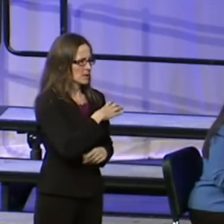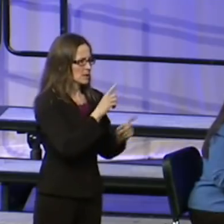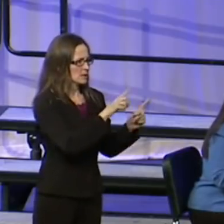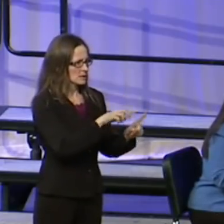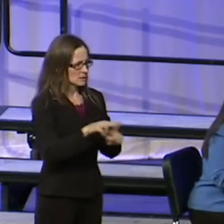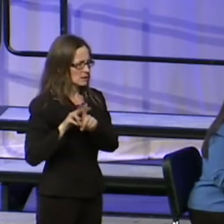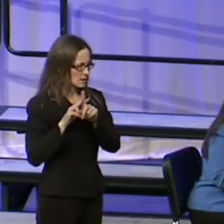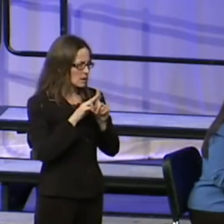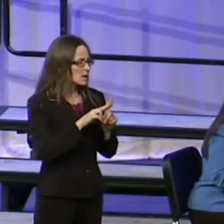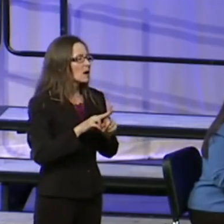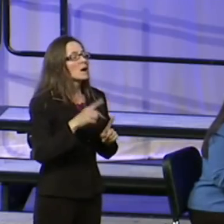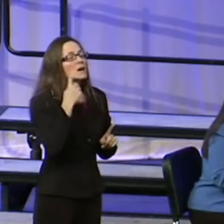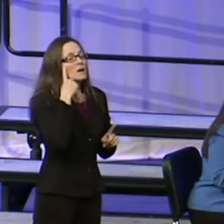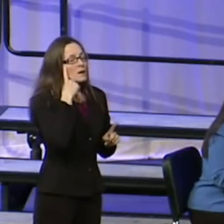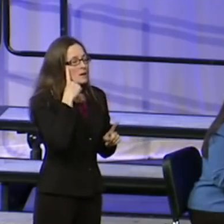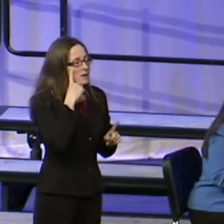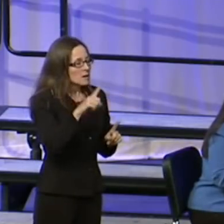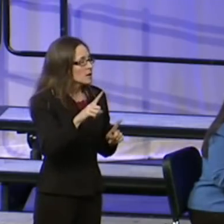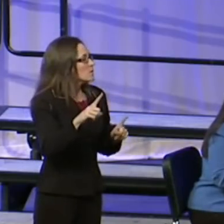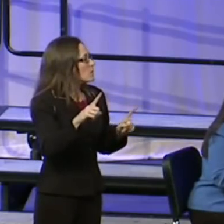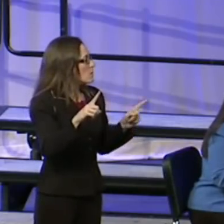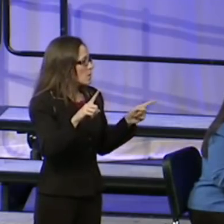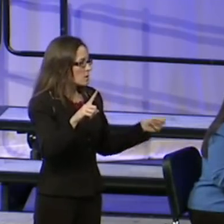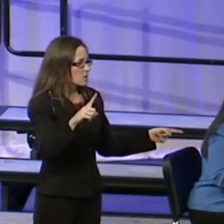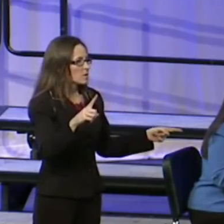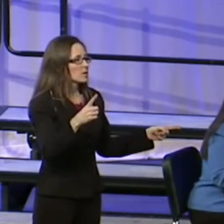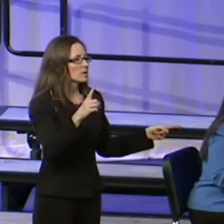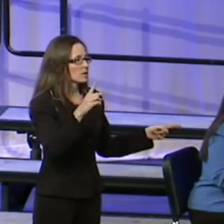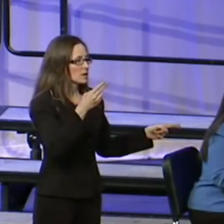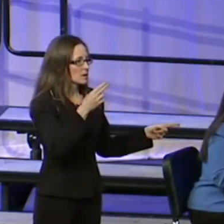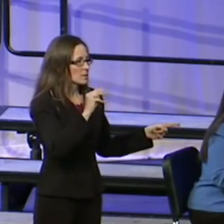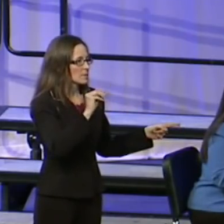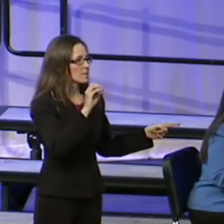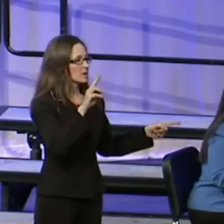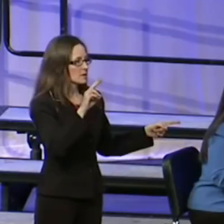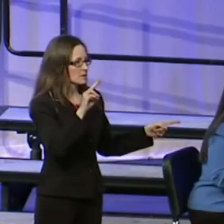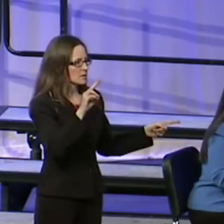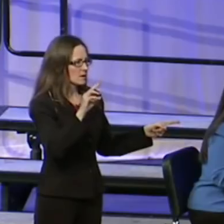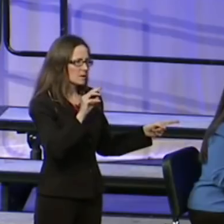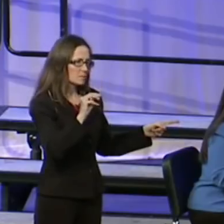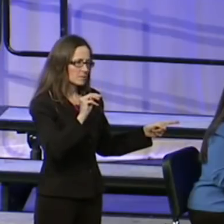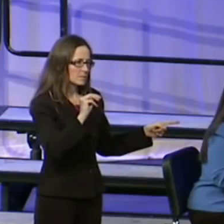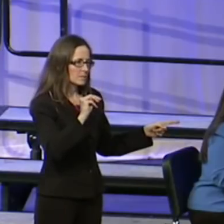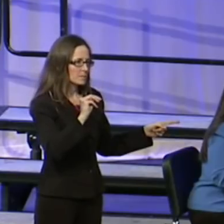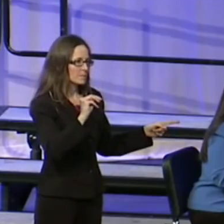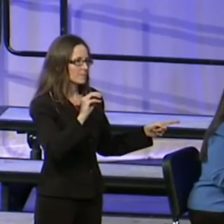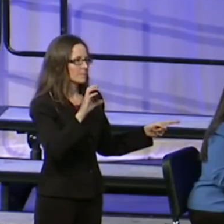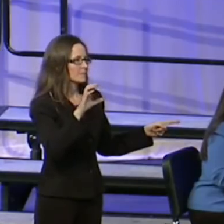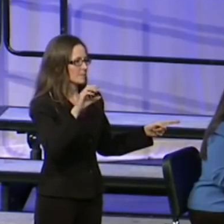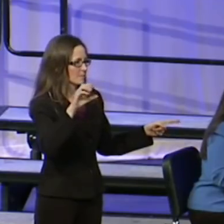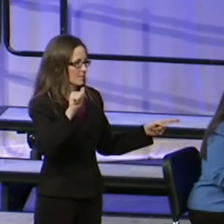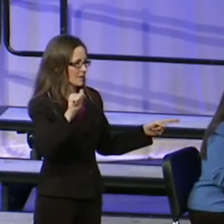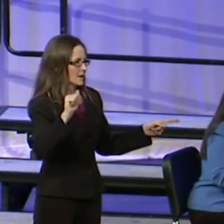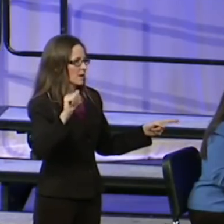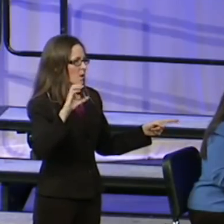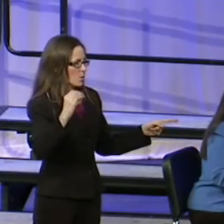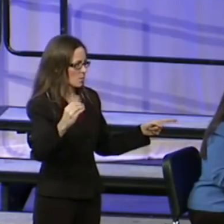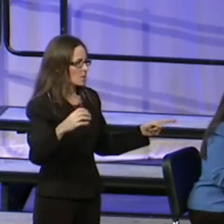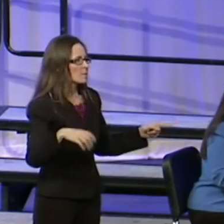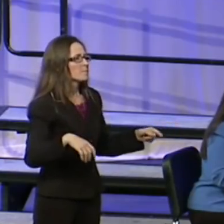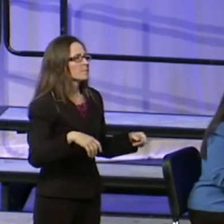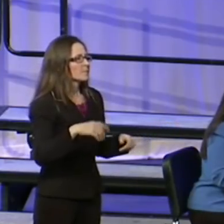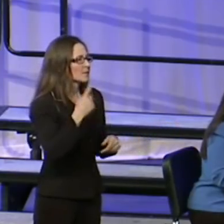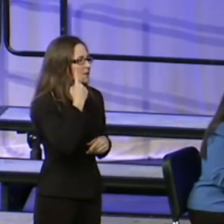Counties Legislative Committee, Deb Young will serve as the council's representative with myself, Christiana Mercer Rigby, serving